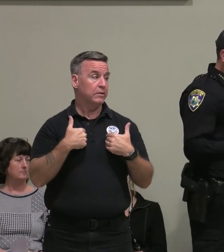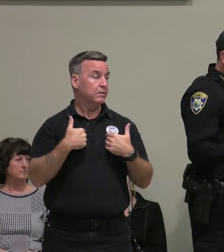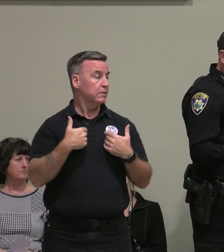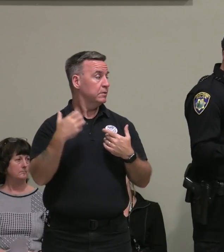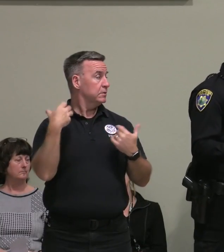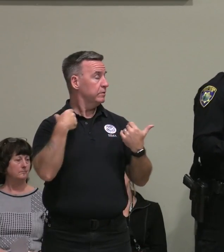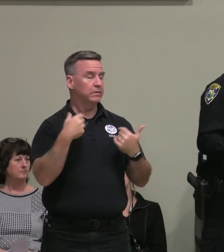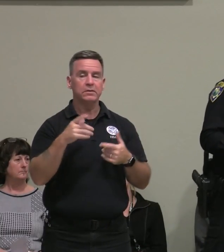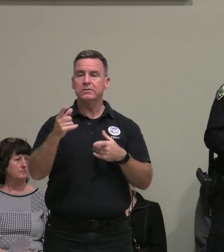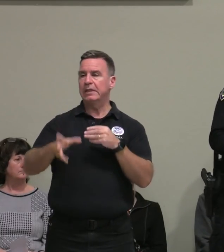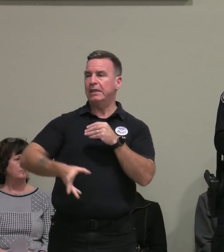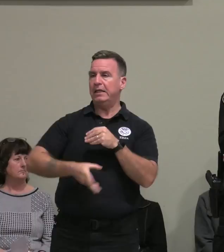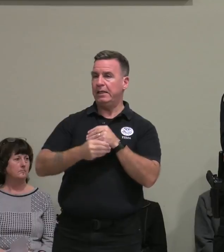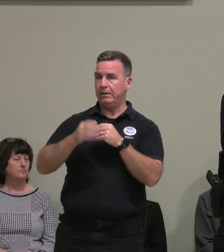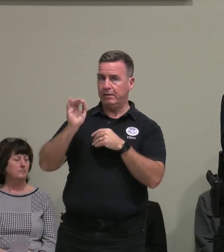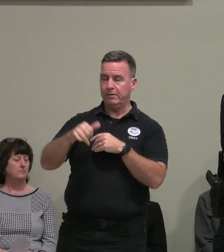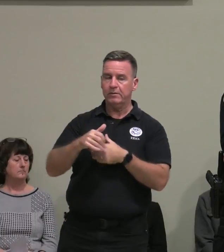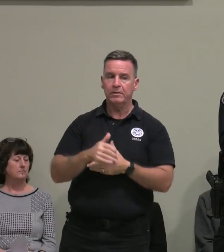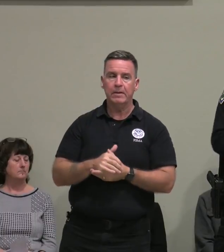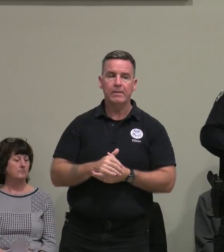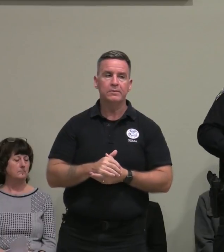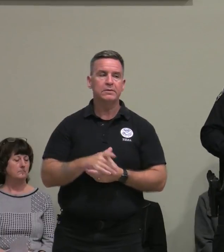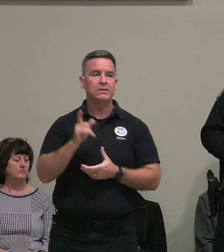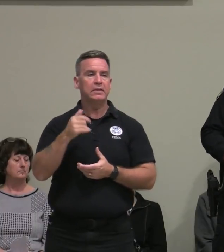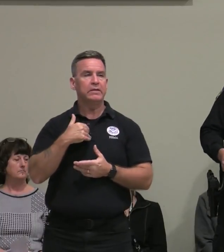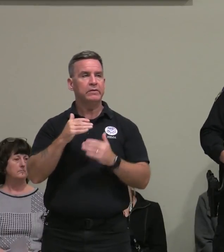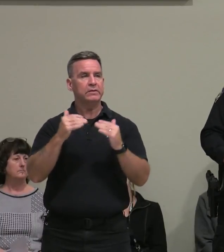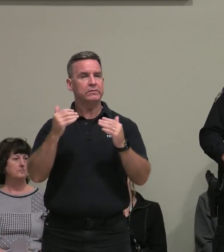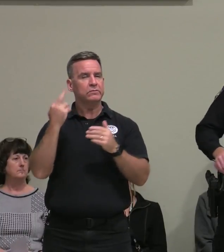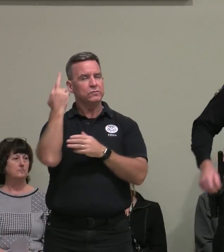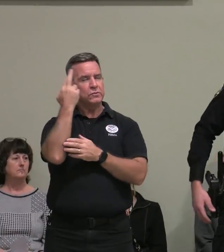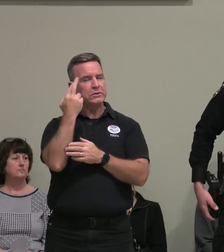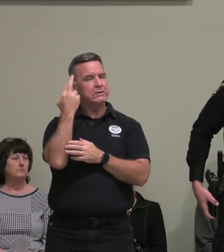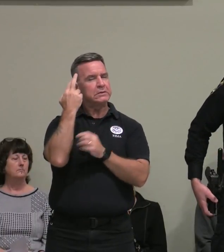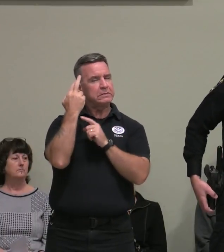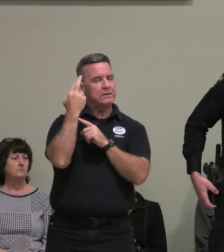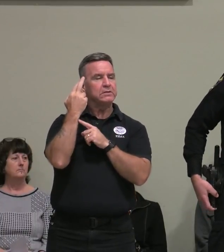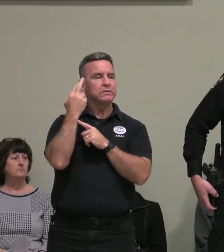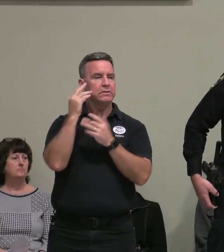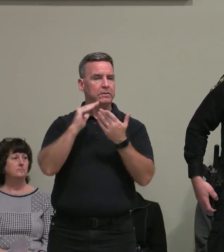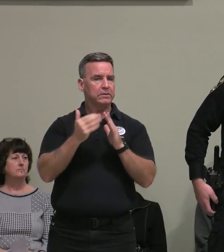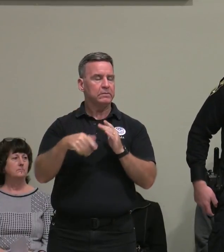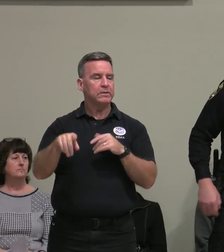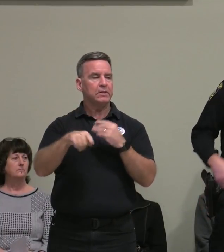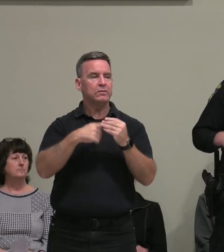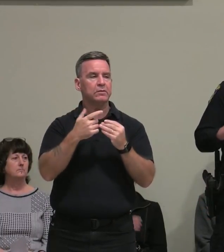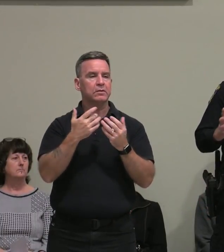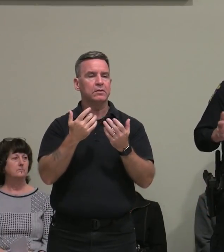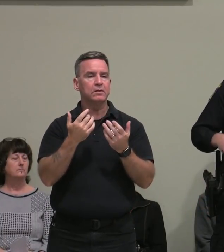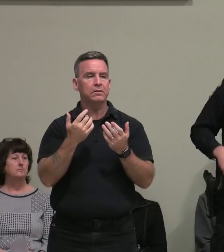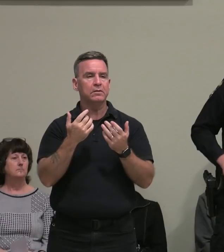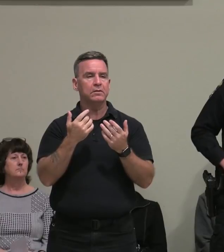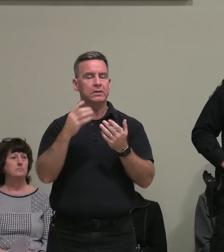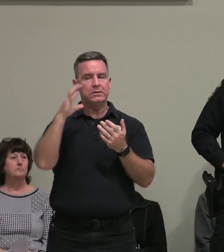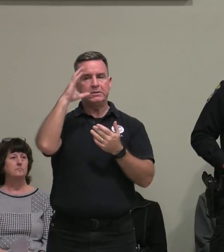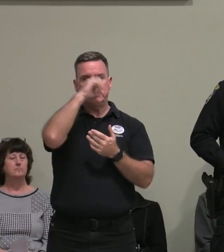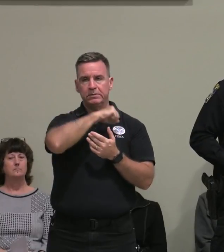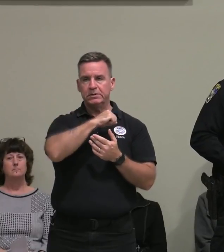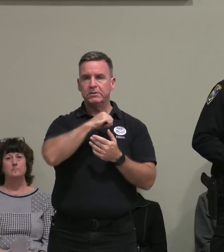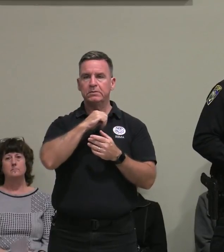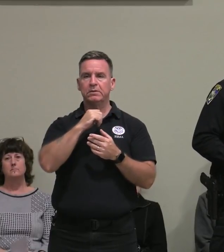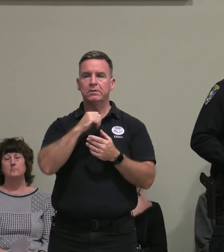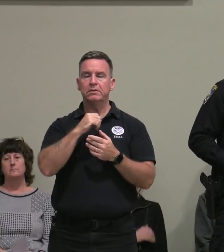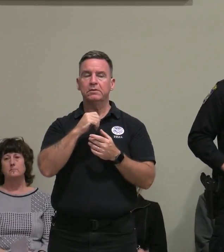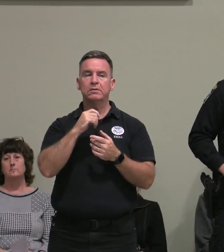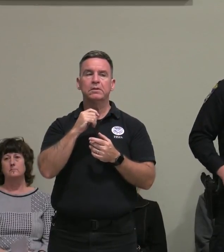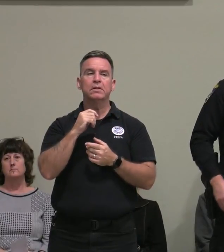Chief? Just to add on to that, I think that there needs to be a level of reasonableness in the community when it comes to assumptions, when it comes to